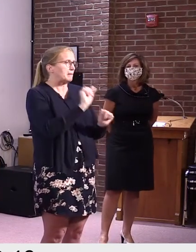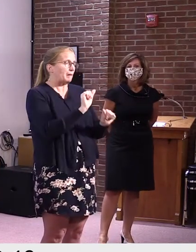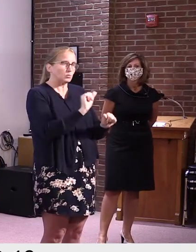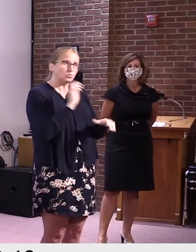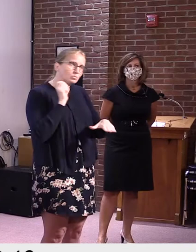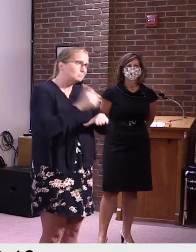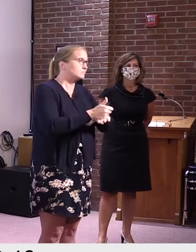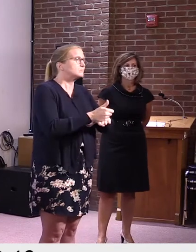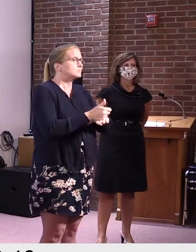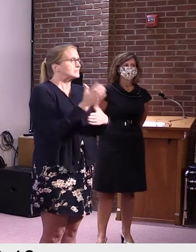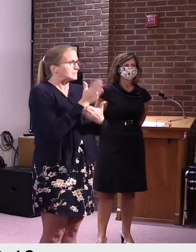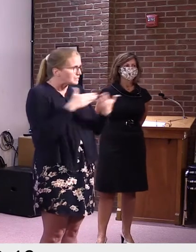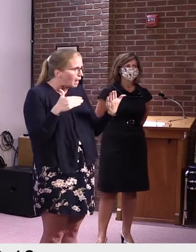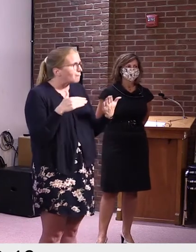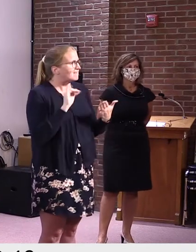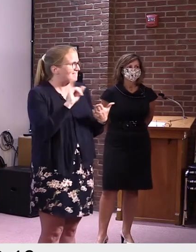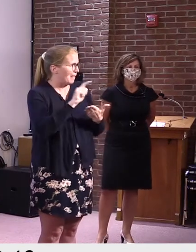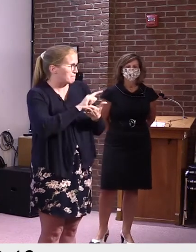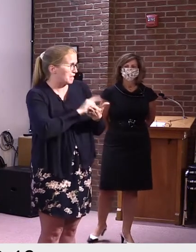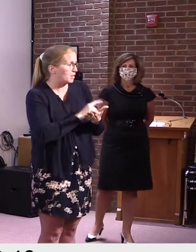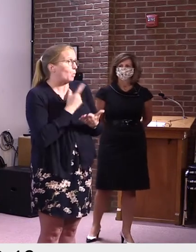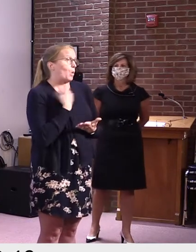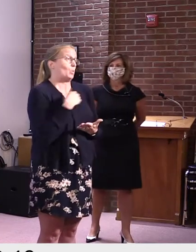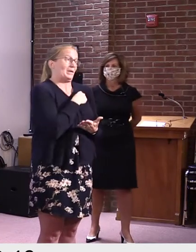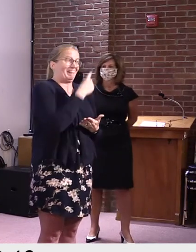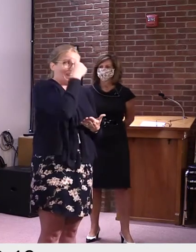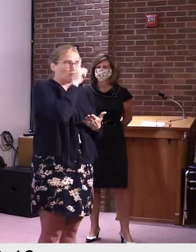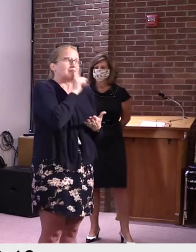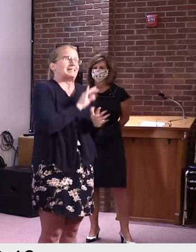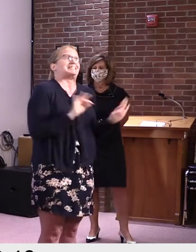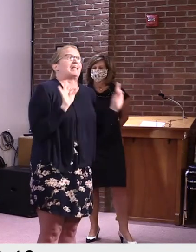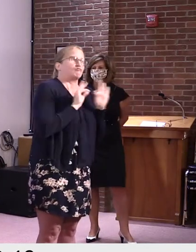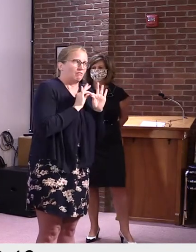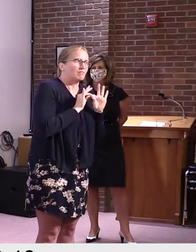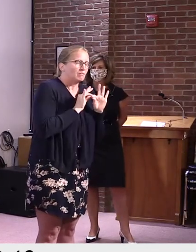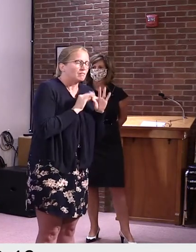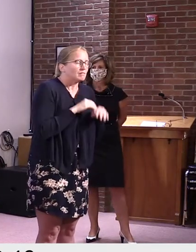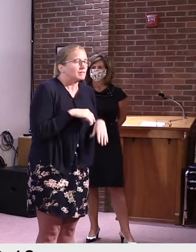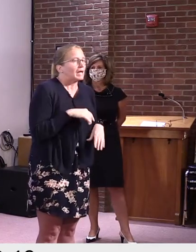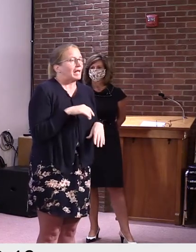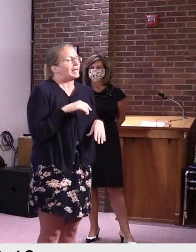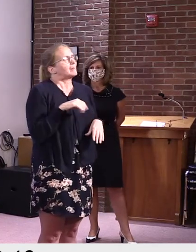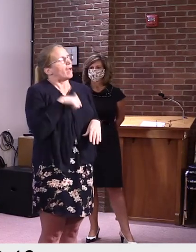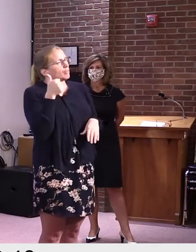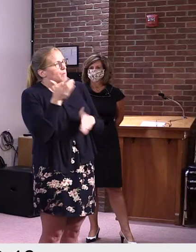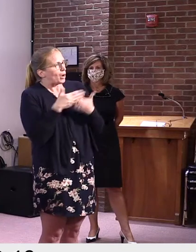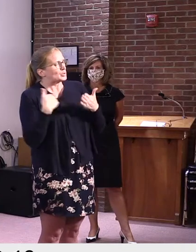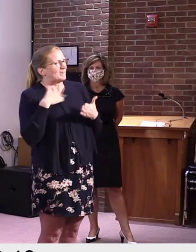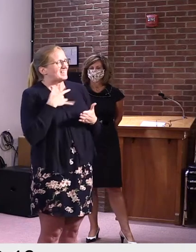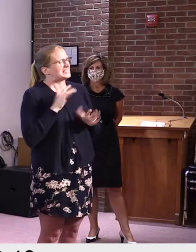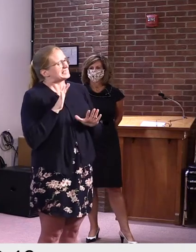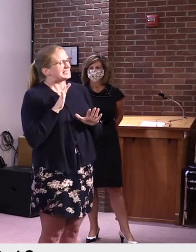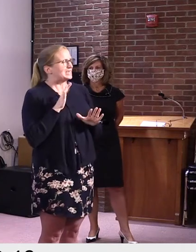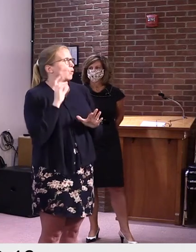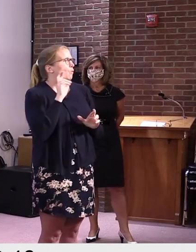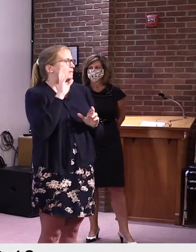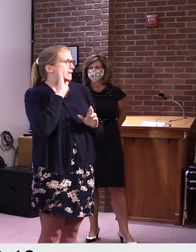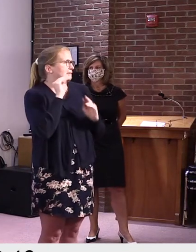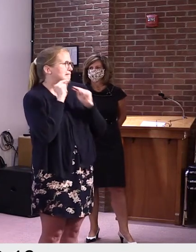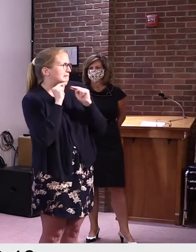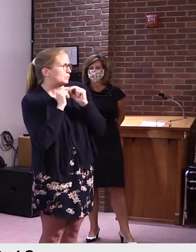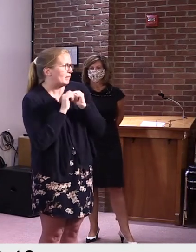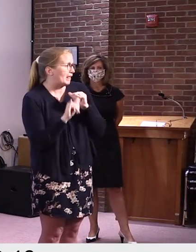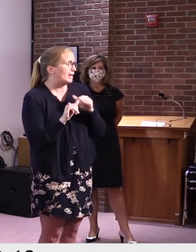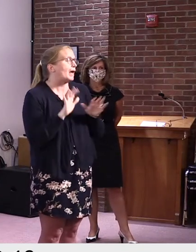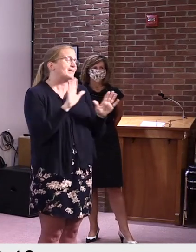the parts of the bill that we think are essential and work with them on others. Obviously, it has to get